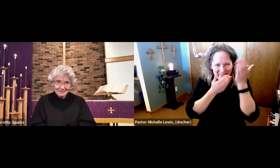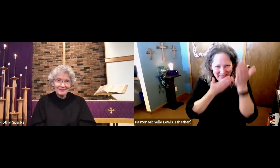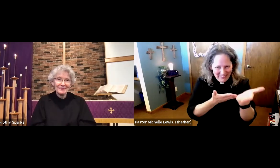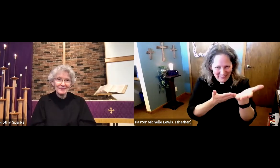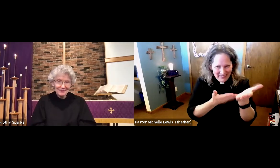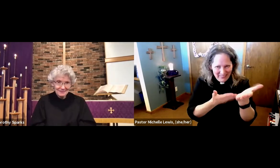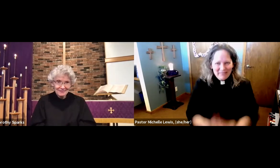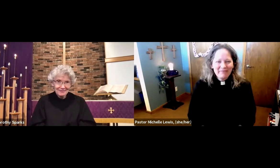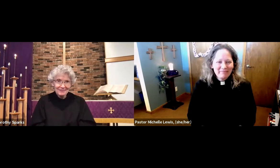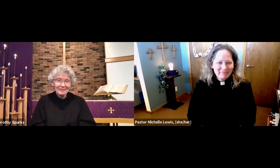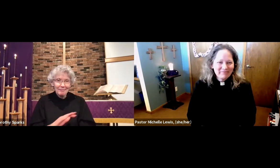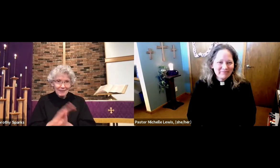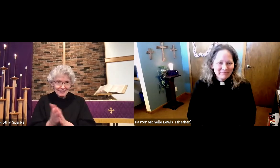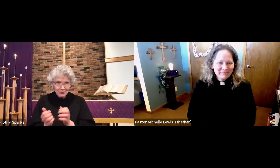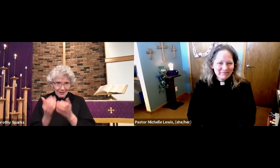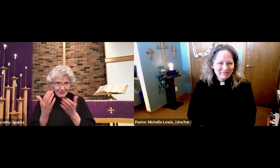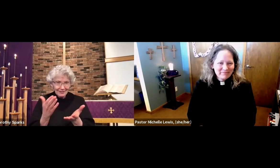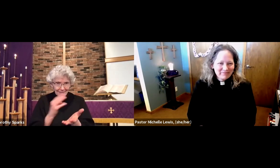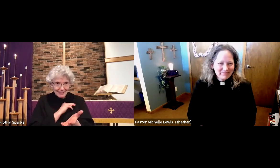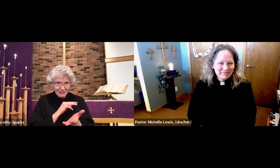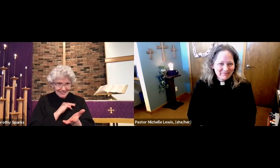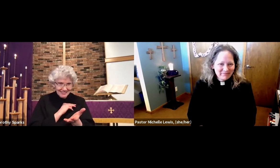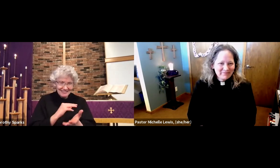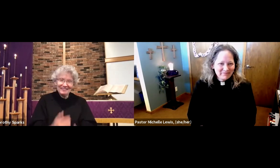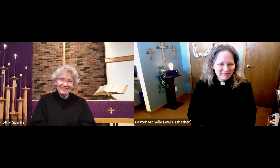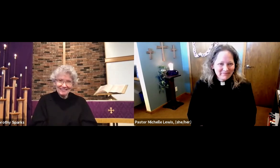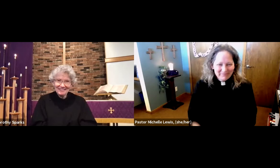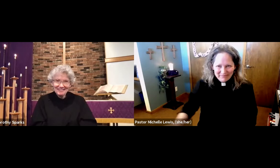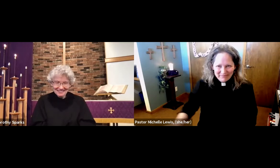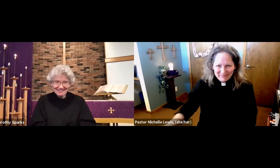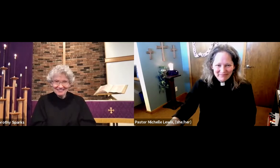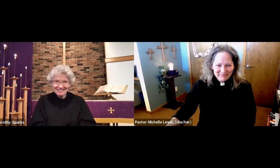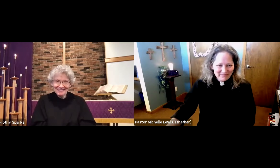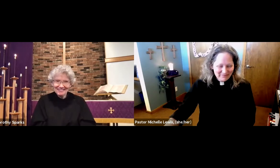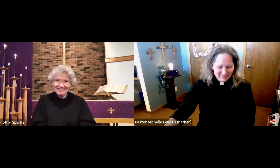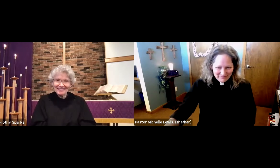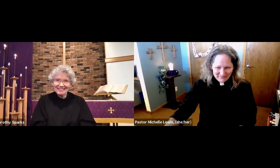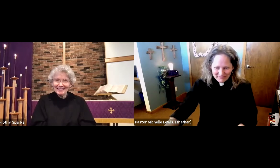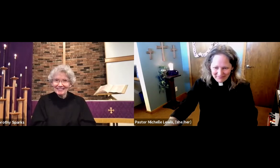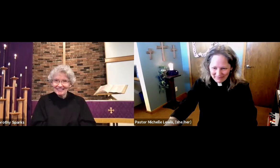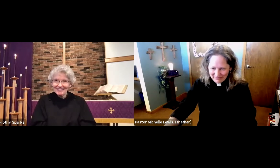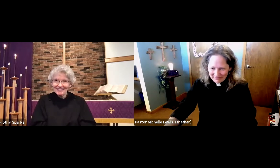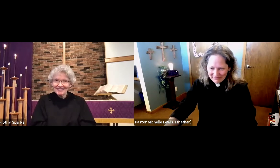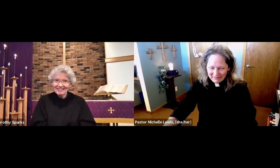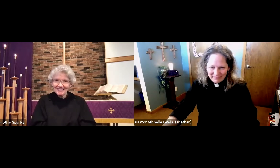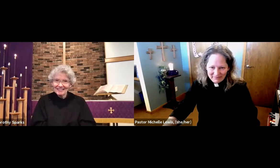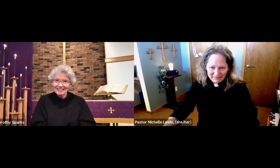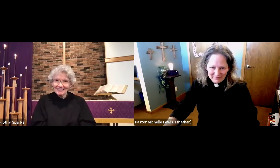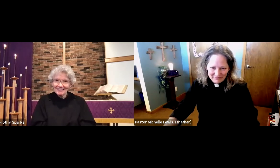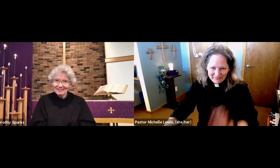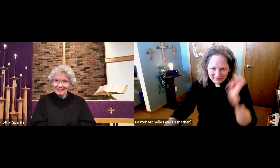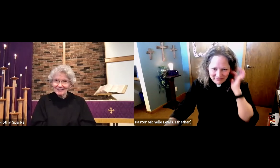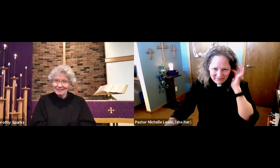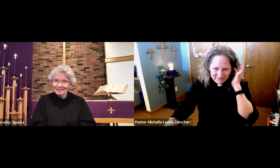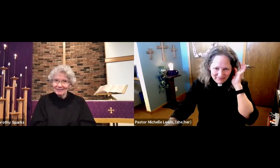And Dorothy, peace be with you. And peace also be with you.